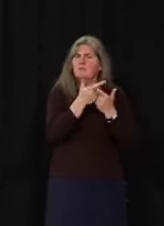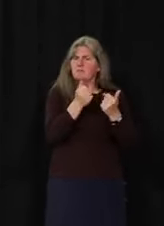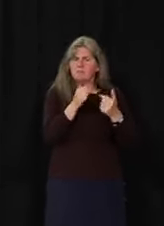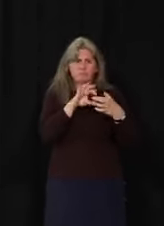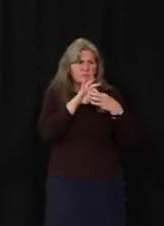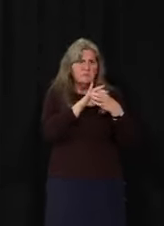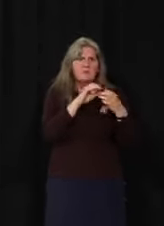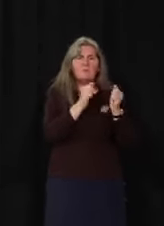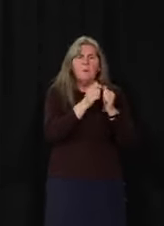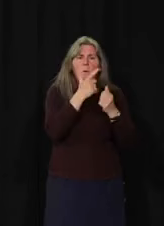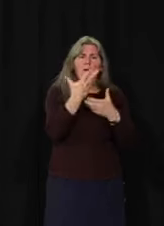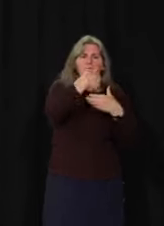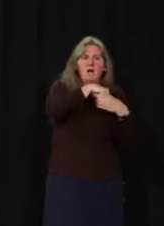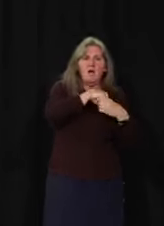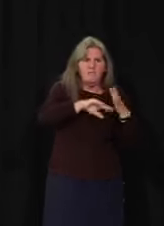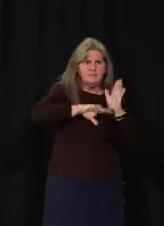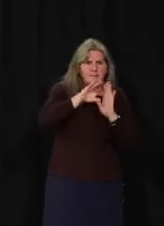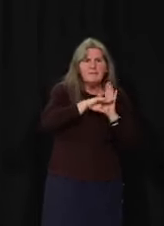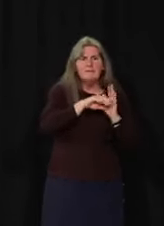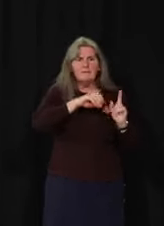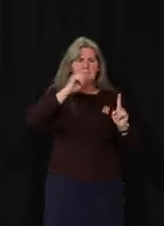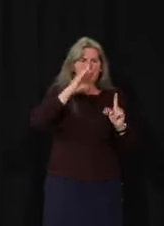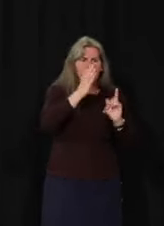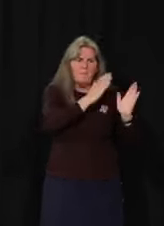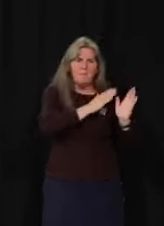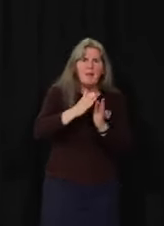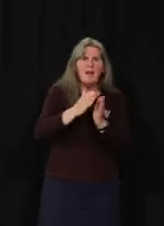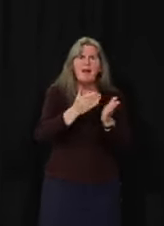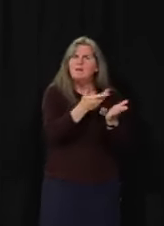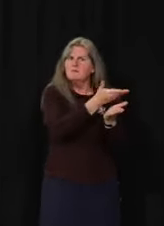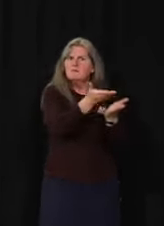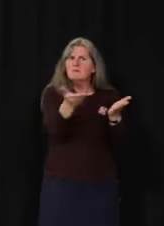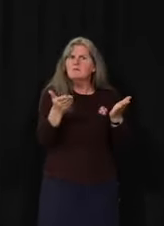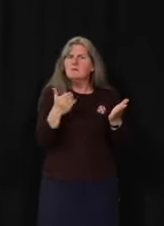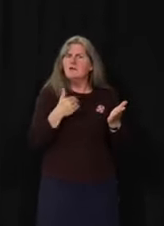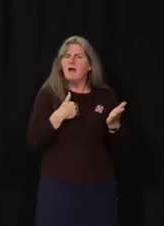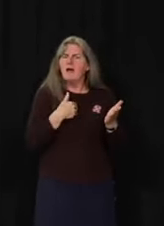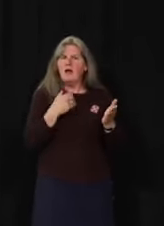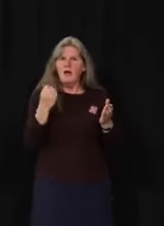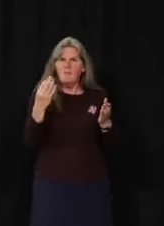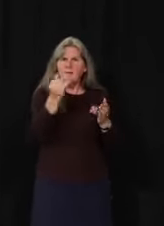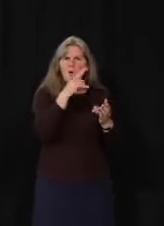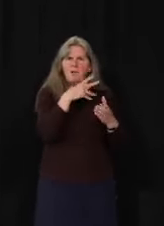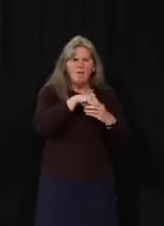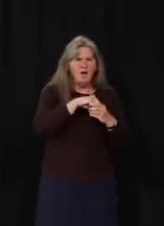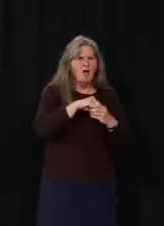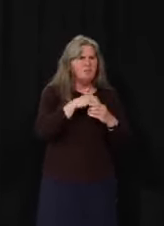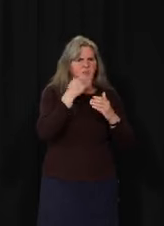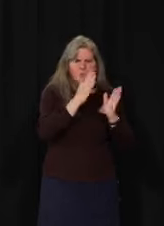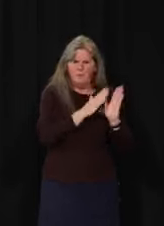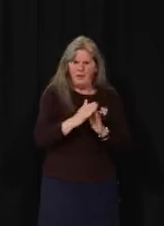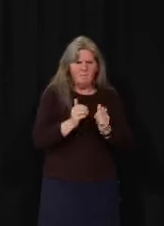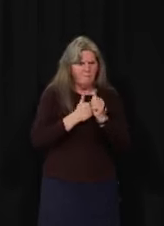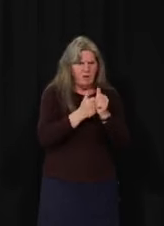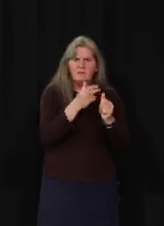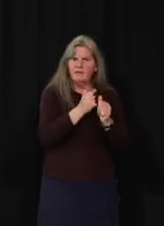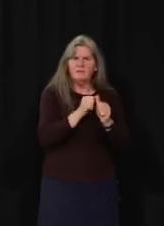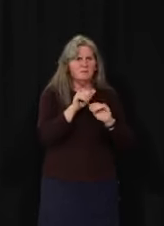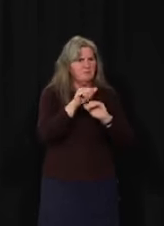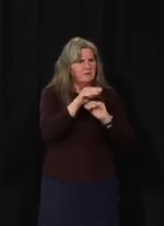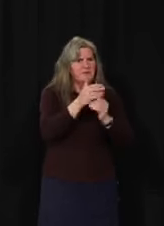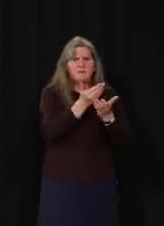engaging with the stakeholders and presenting a plan. We've heard from the stakeholders that the plan is great. It's a matter of getting it out, and the